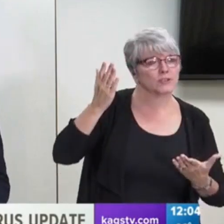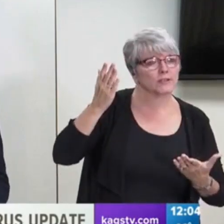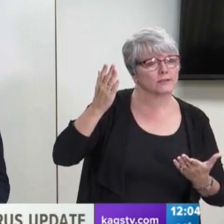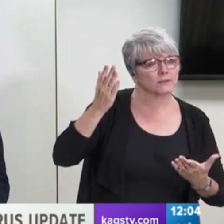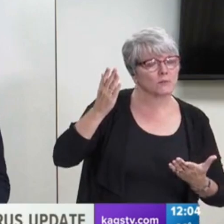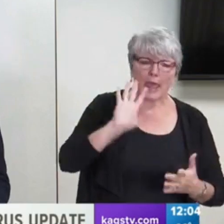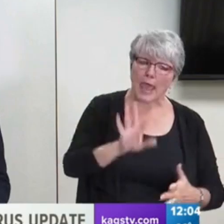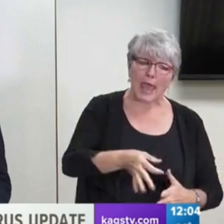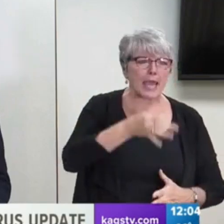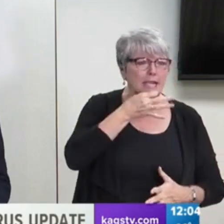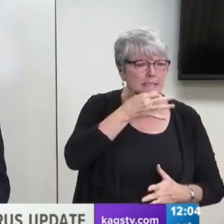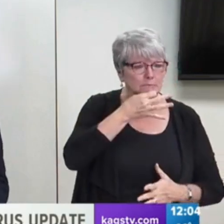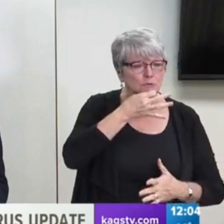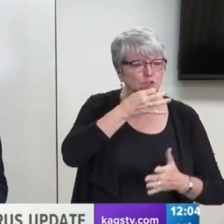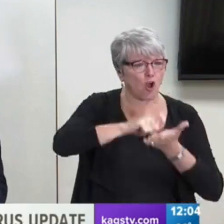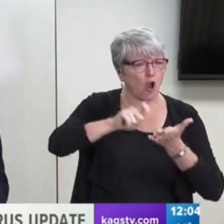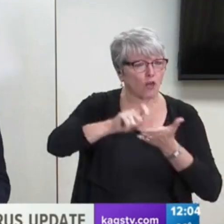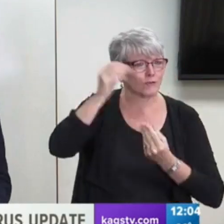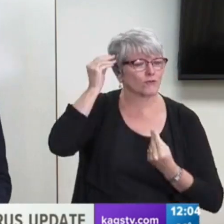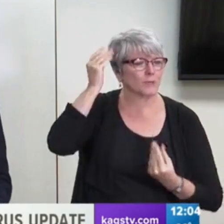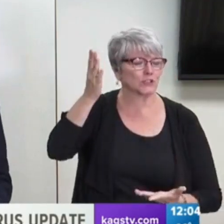with expert authored information,